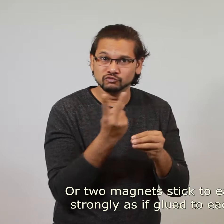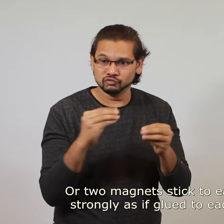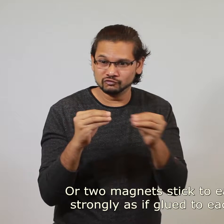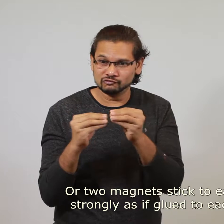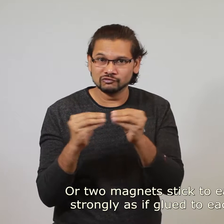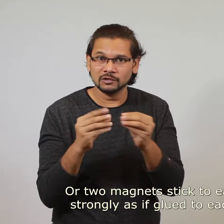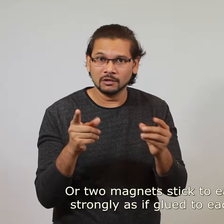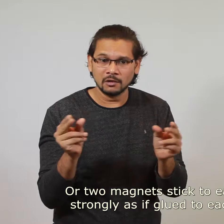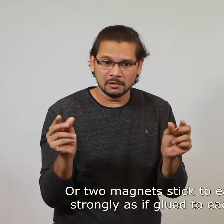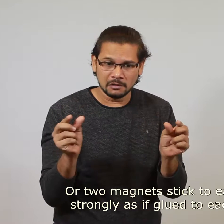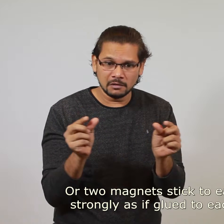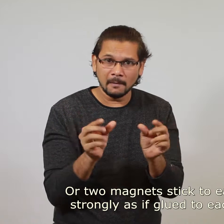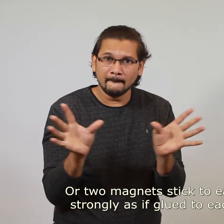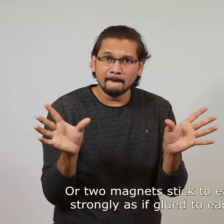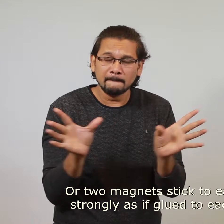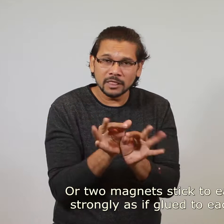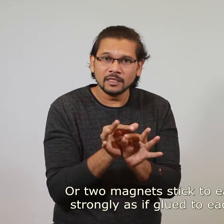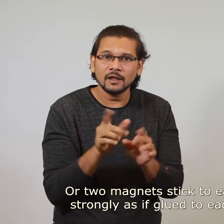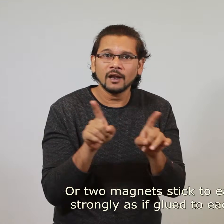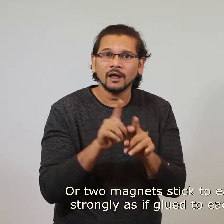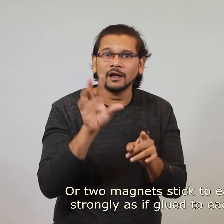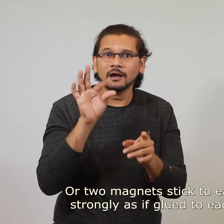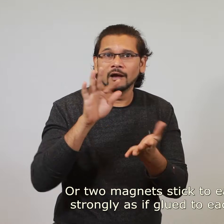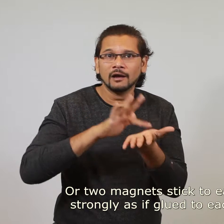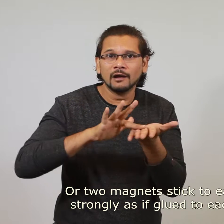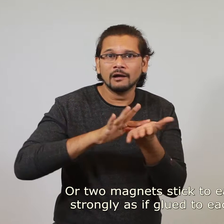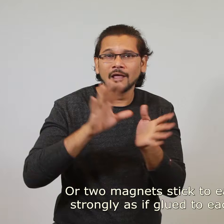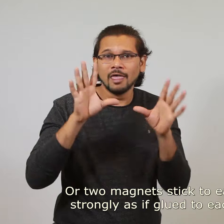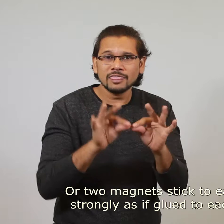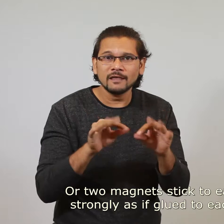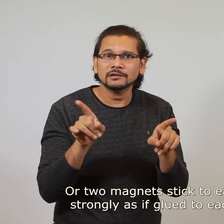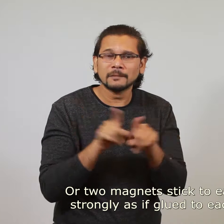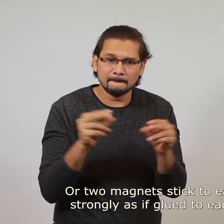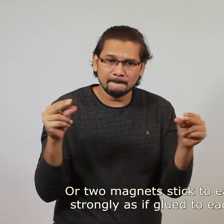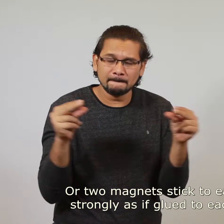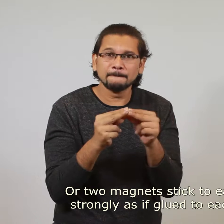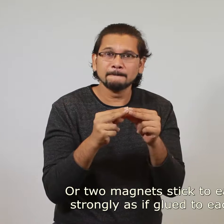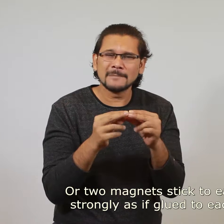Or two magnets stick to each other strongly as if glued to each other.